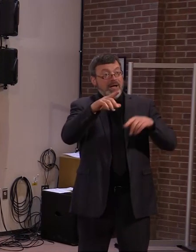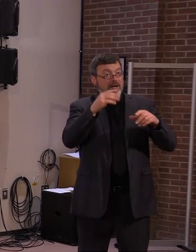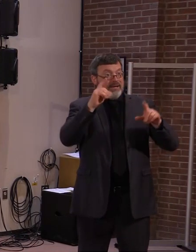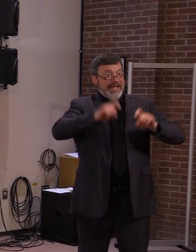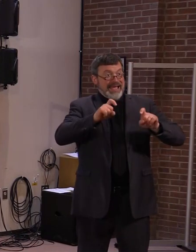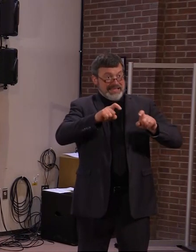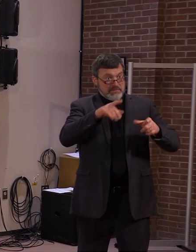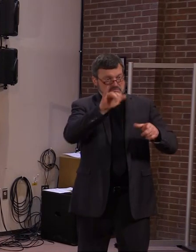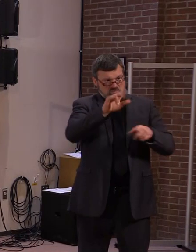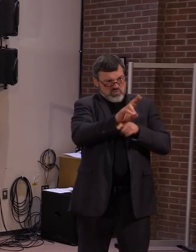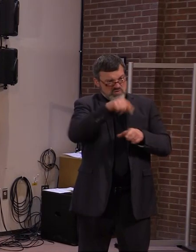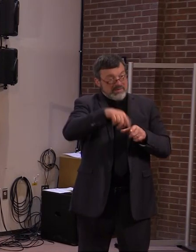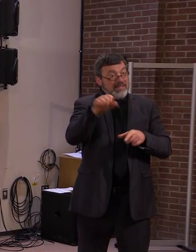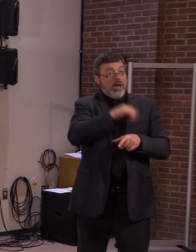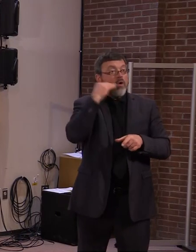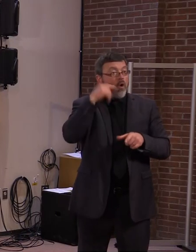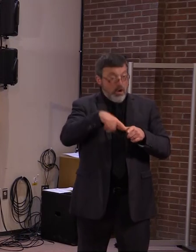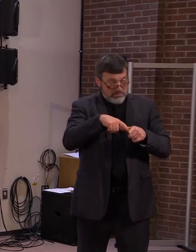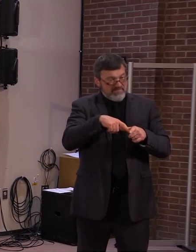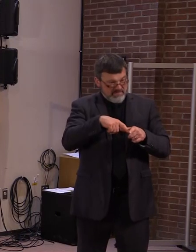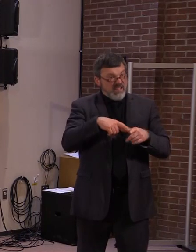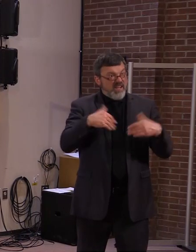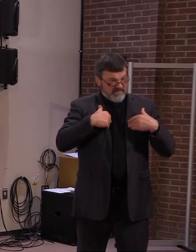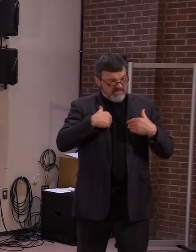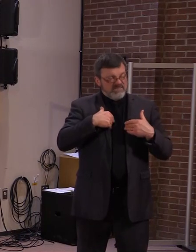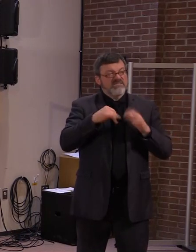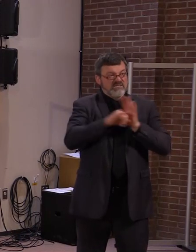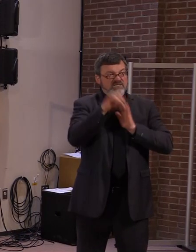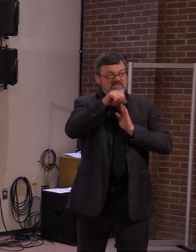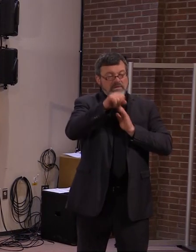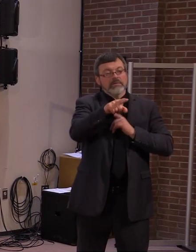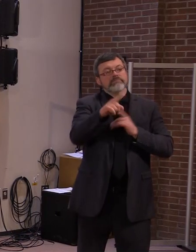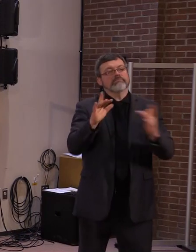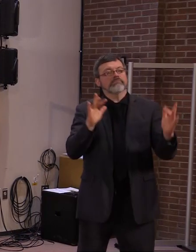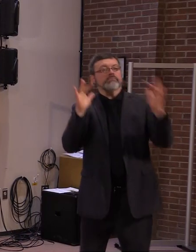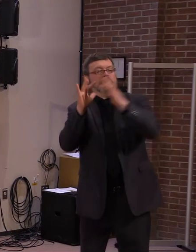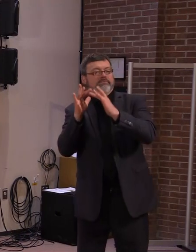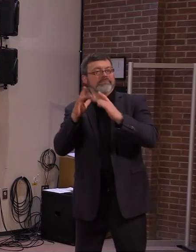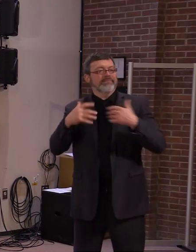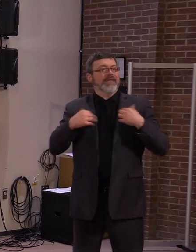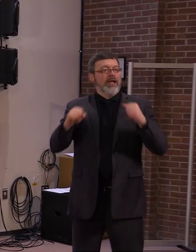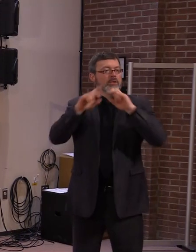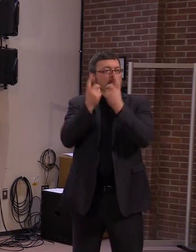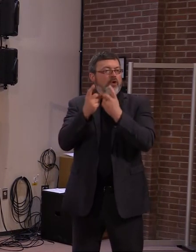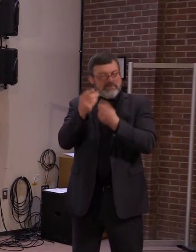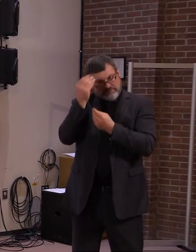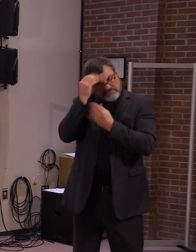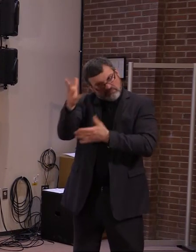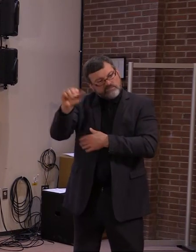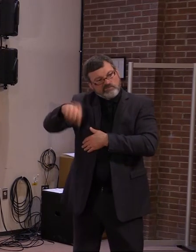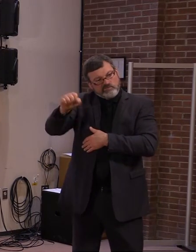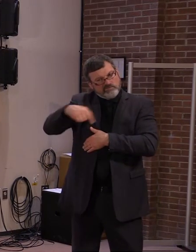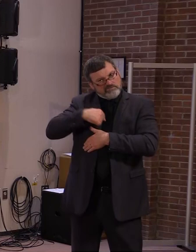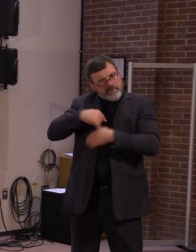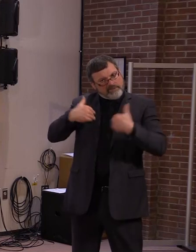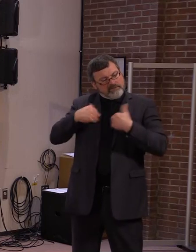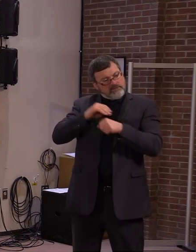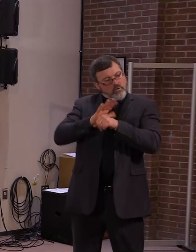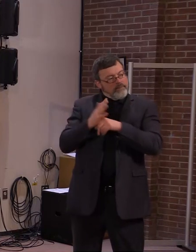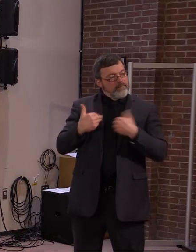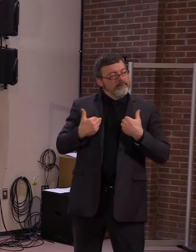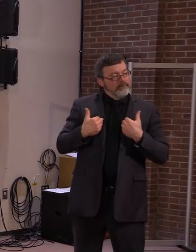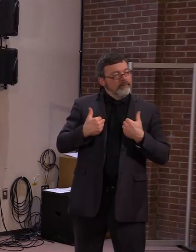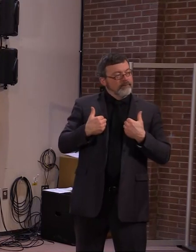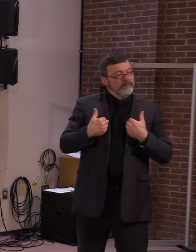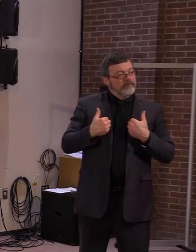an easy-to-use tool to report positive at-home test results. Lastly, but just as important as the other steps,